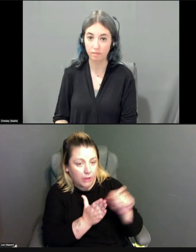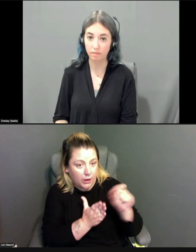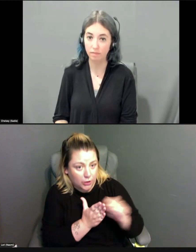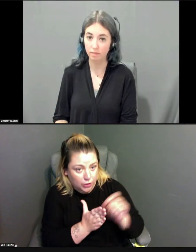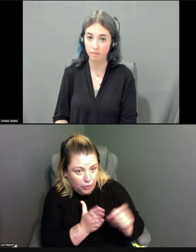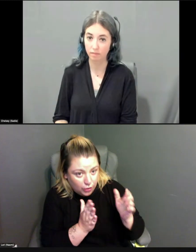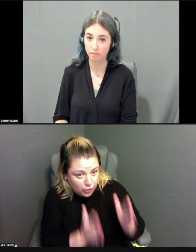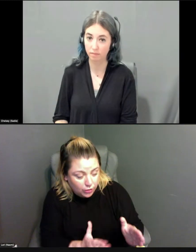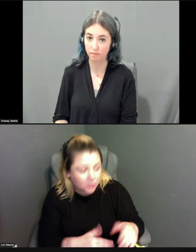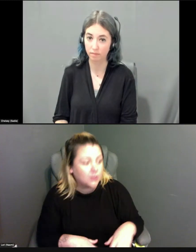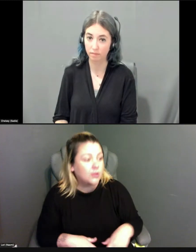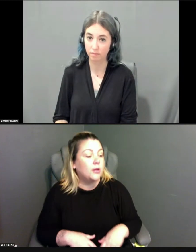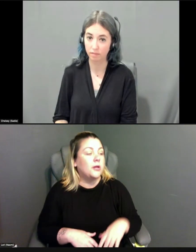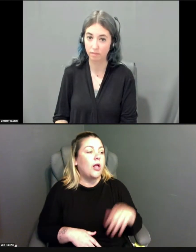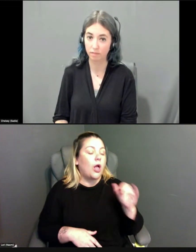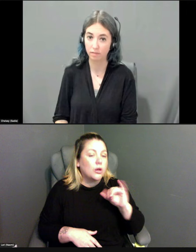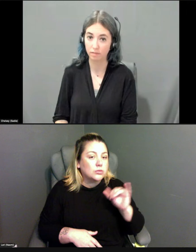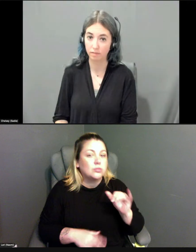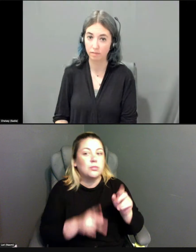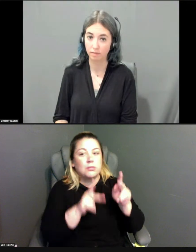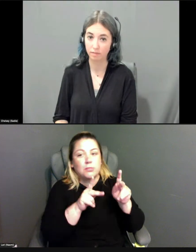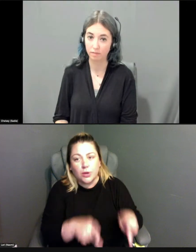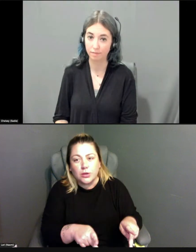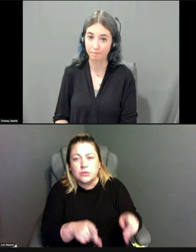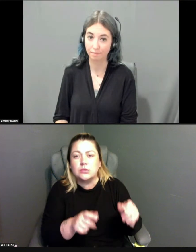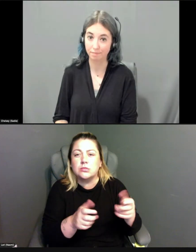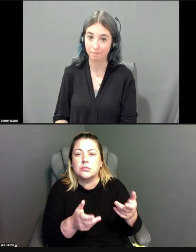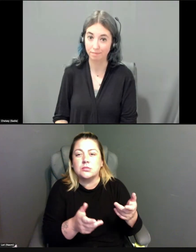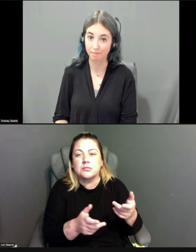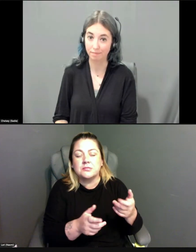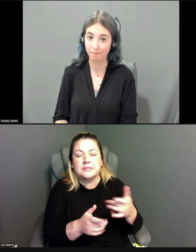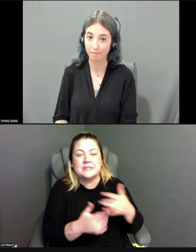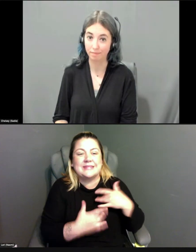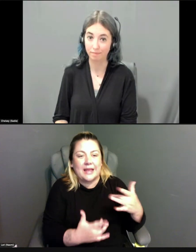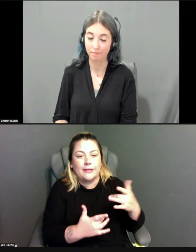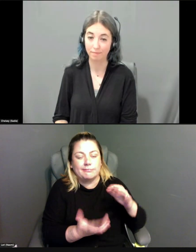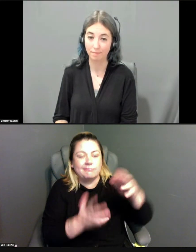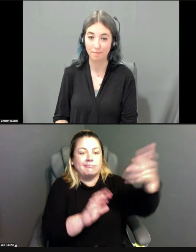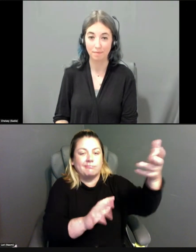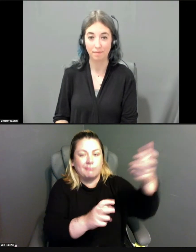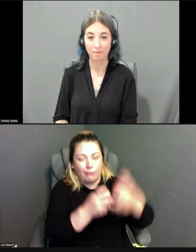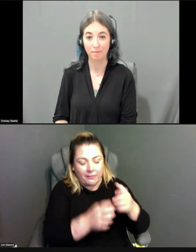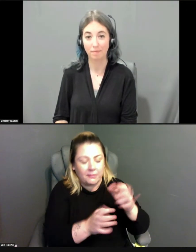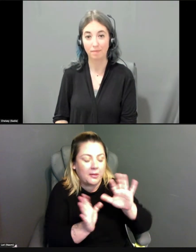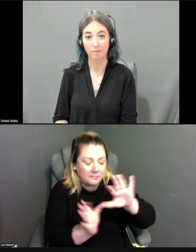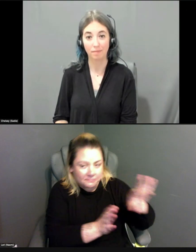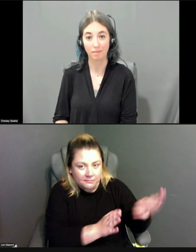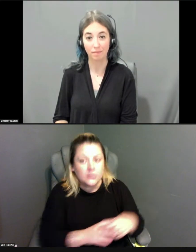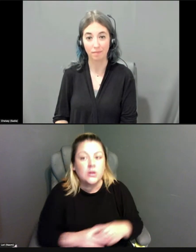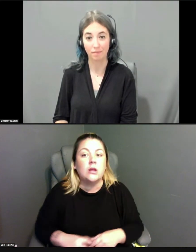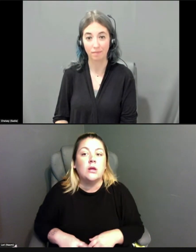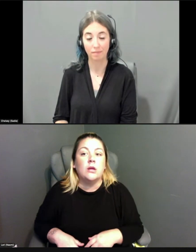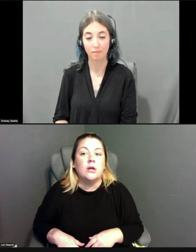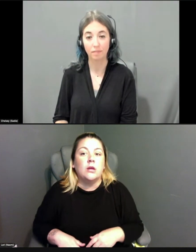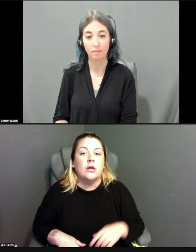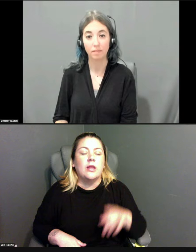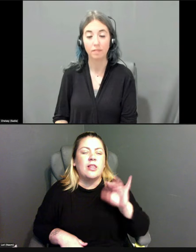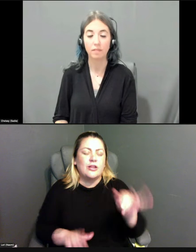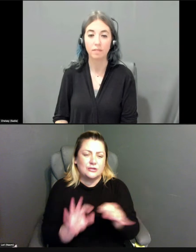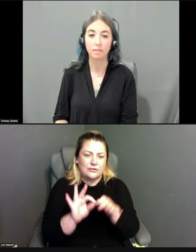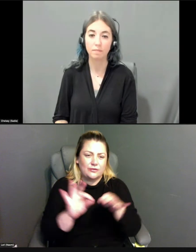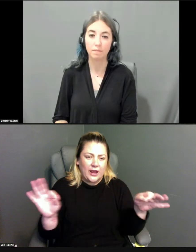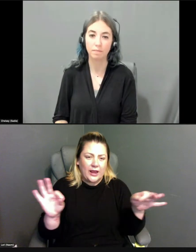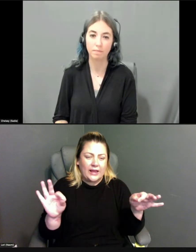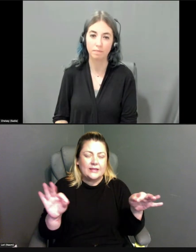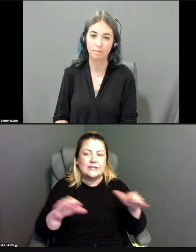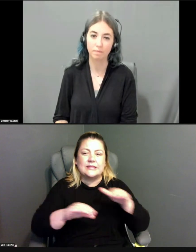you know, to recognize that. But he's got this quote. I think a lot of us have heard the phrase, like, diet culture is the water we swim in. And that's